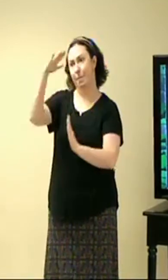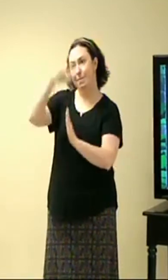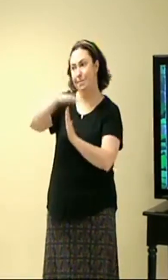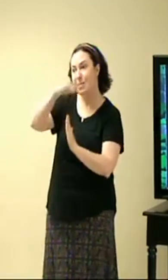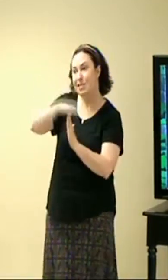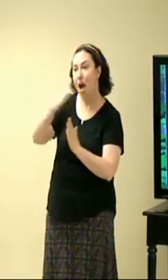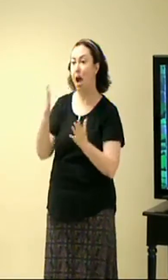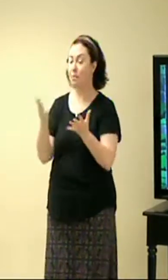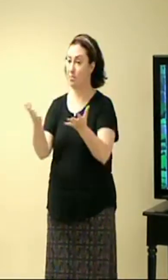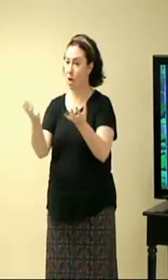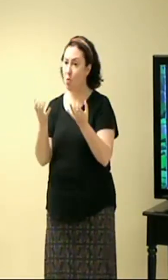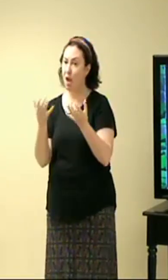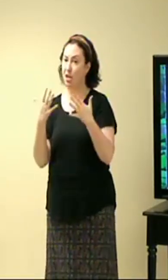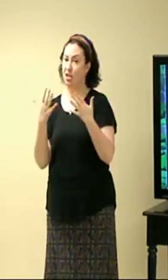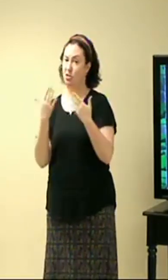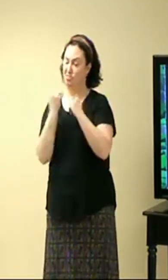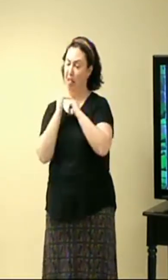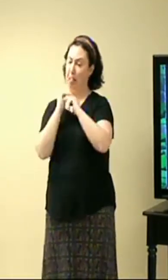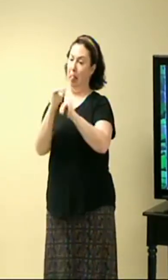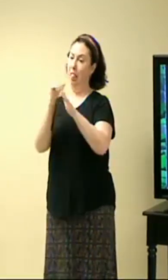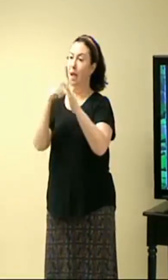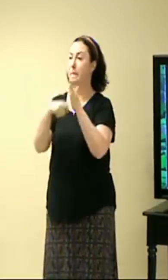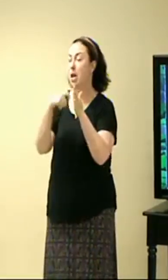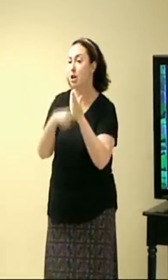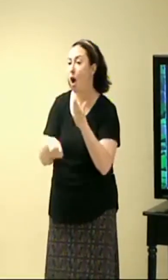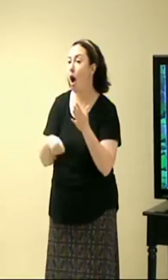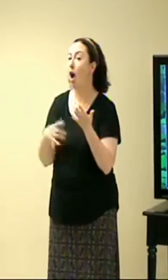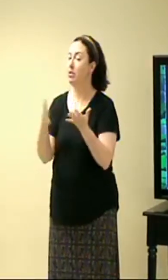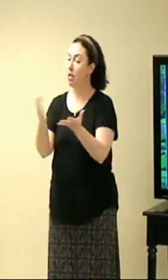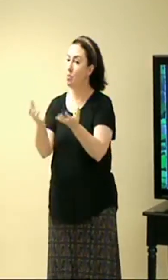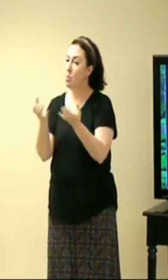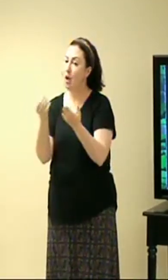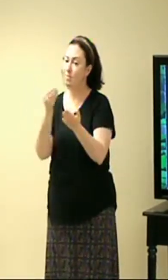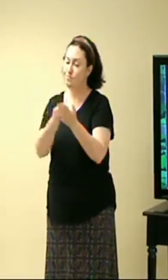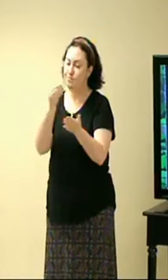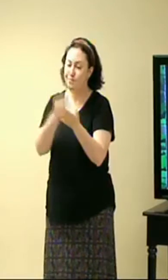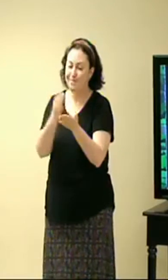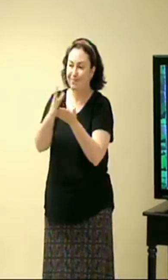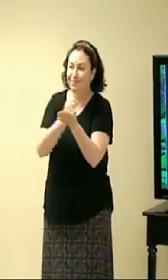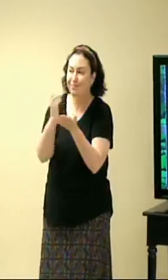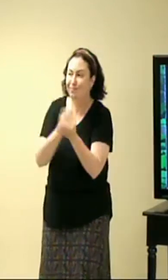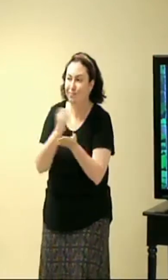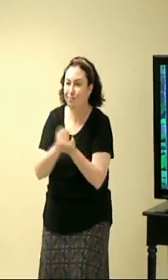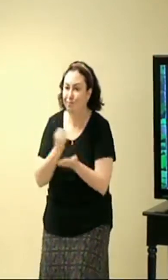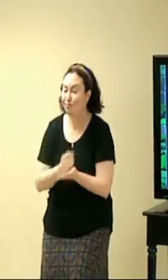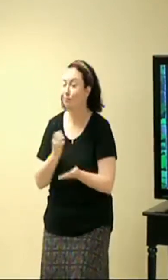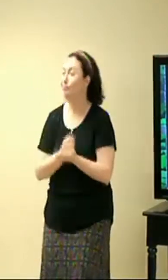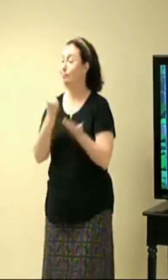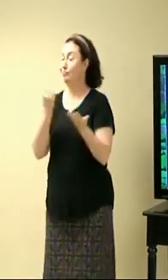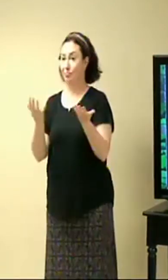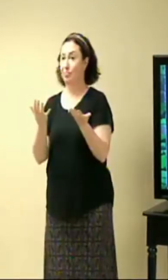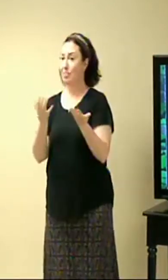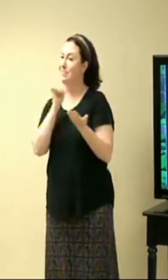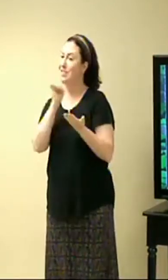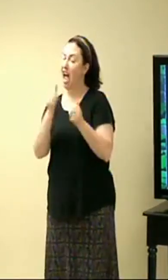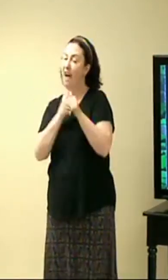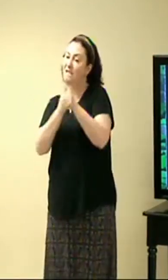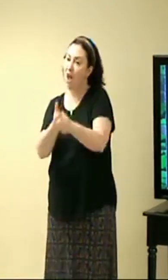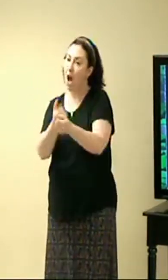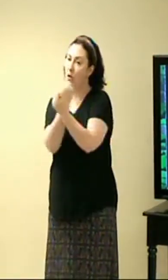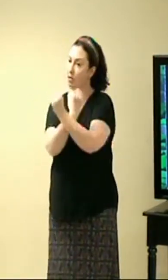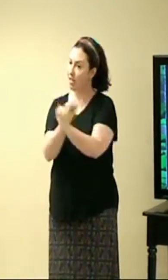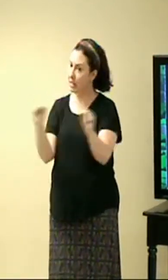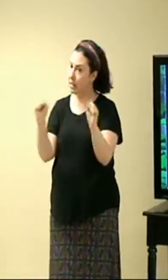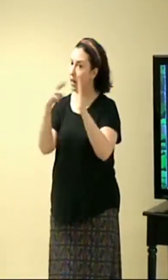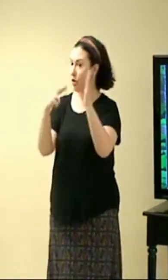to go too quickly. They didn't follow safety protocol. And when you're drilling for oil, there's numerous signs you need to look for. And one of the things that